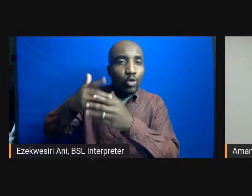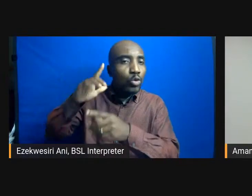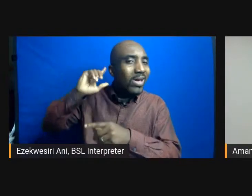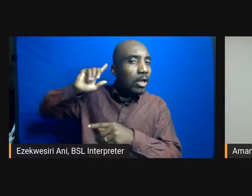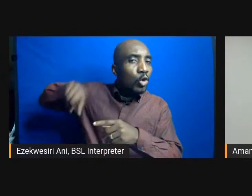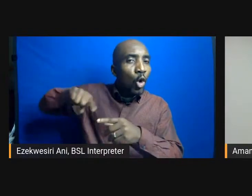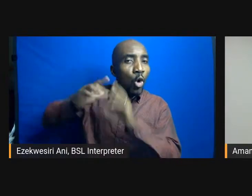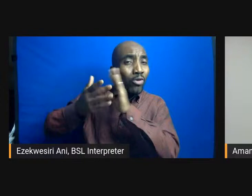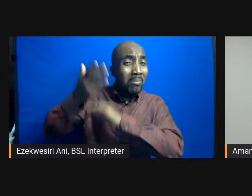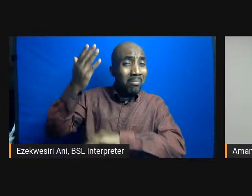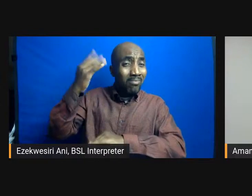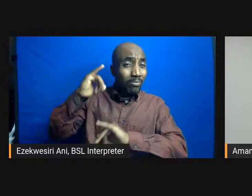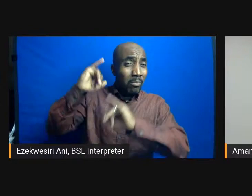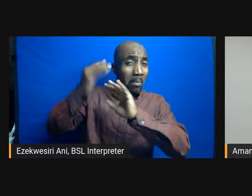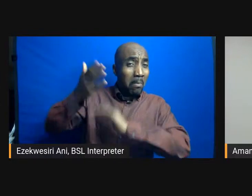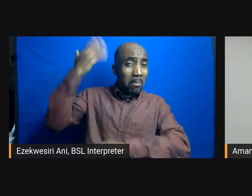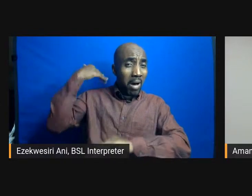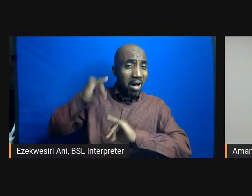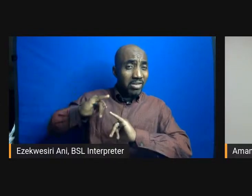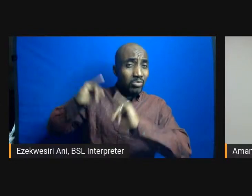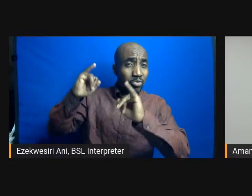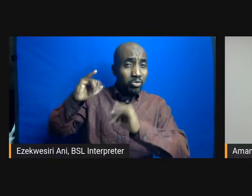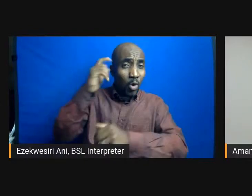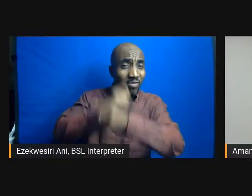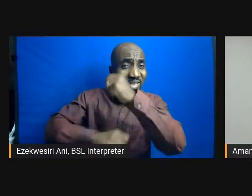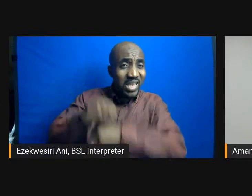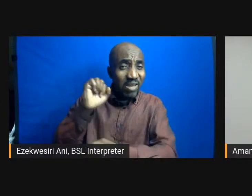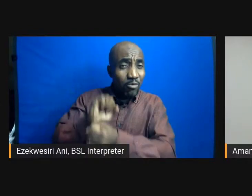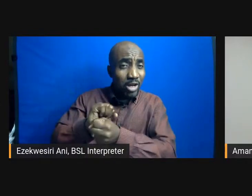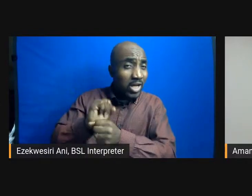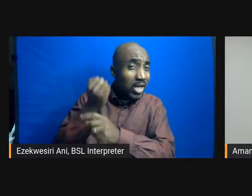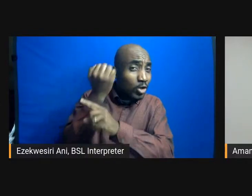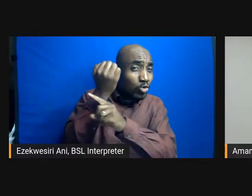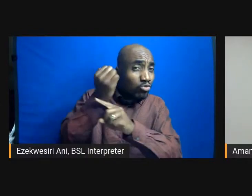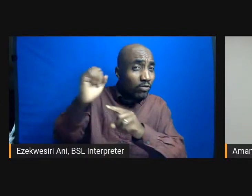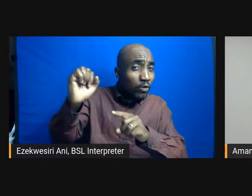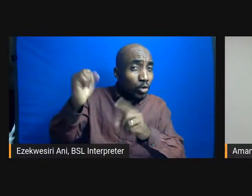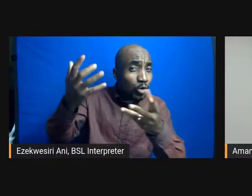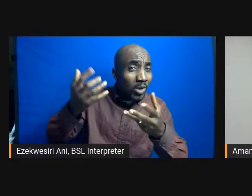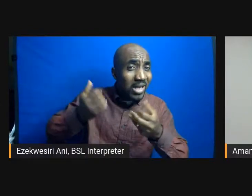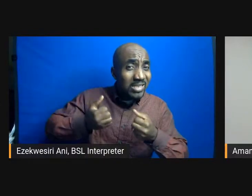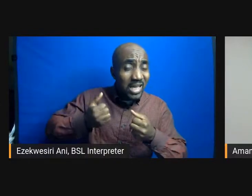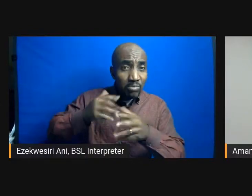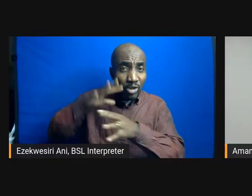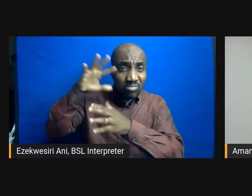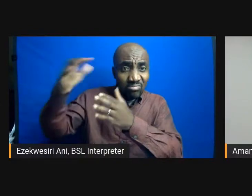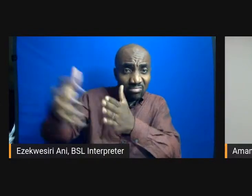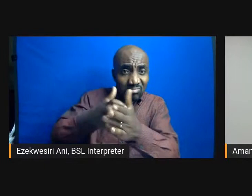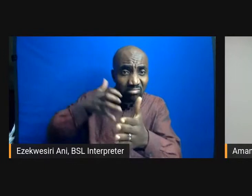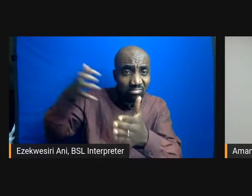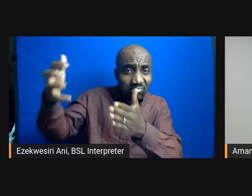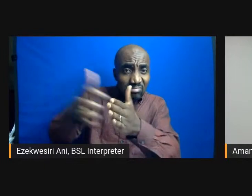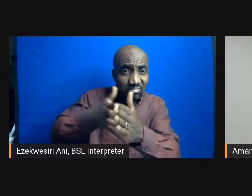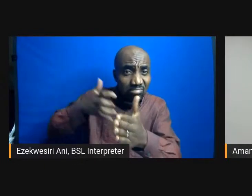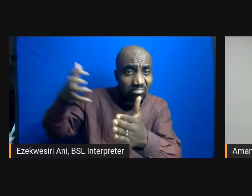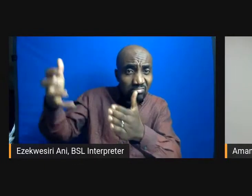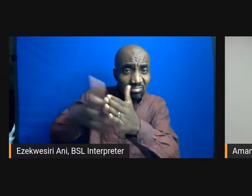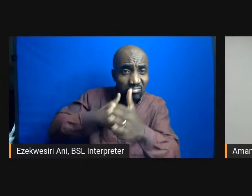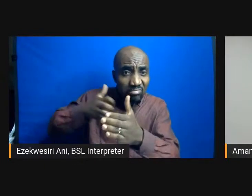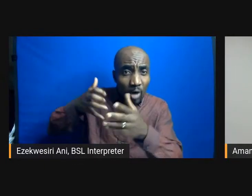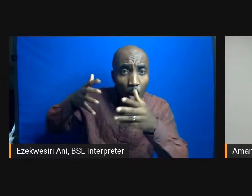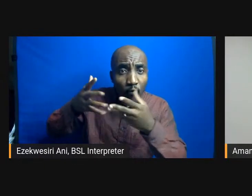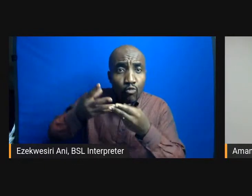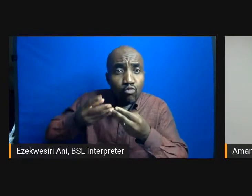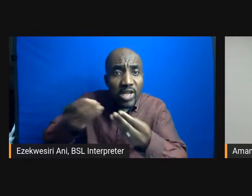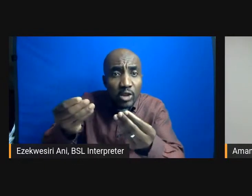Empire, the refusal to acknowledge the merciless plundering and looting of resources and causing